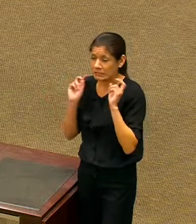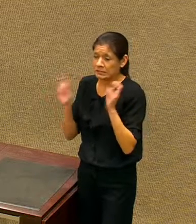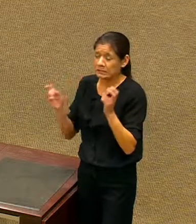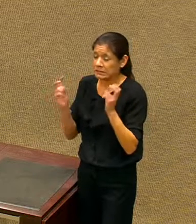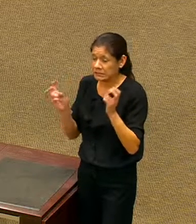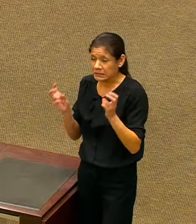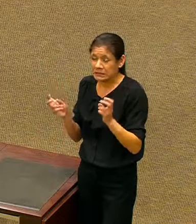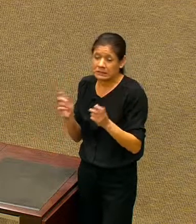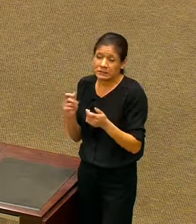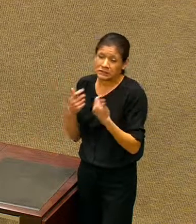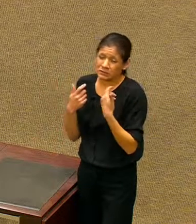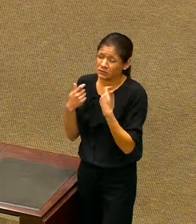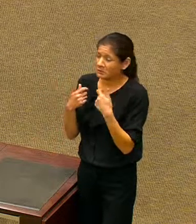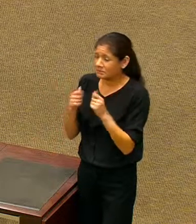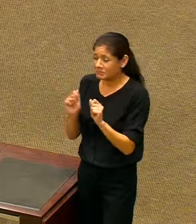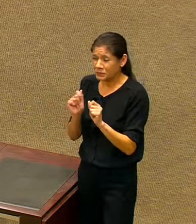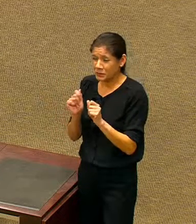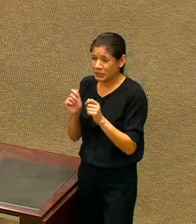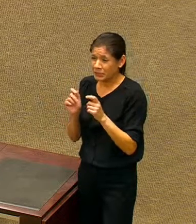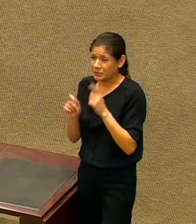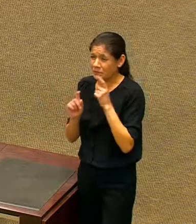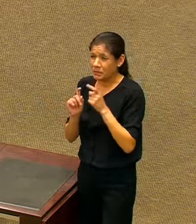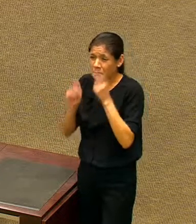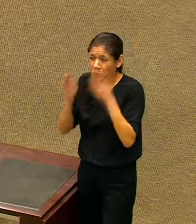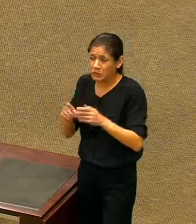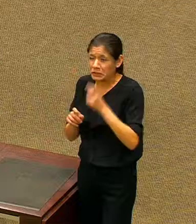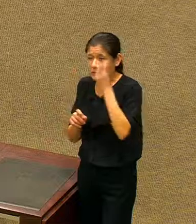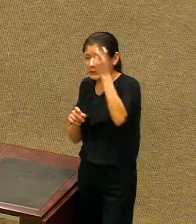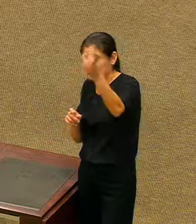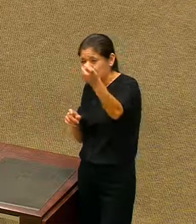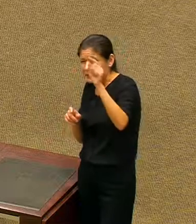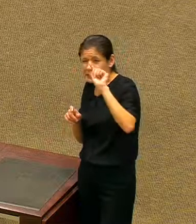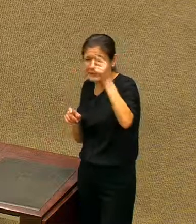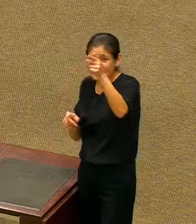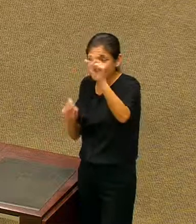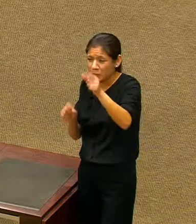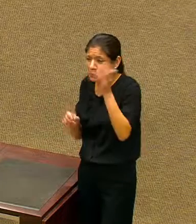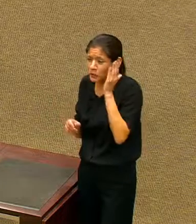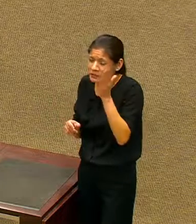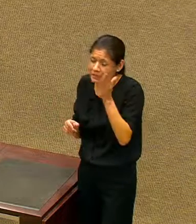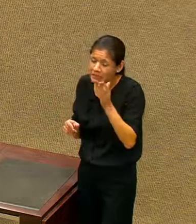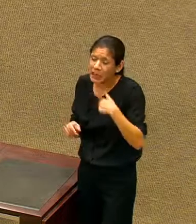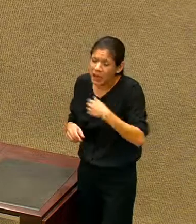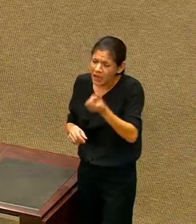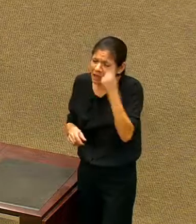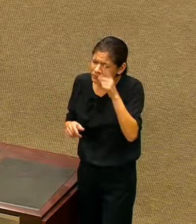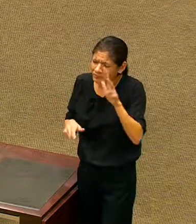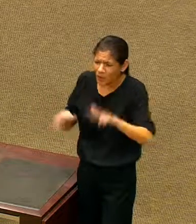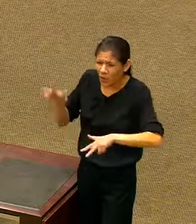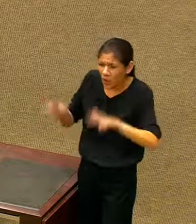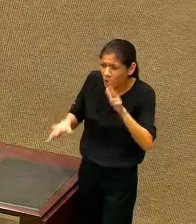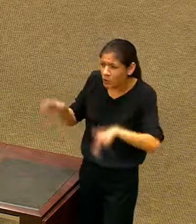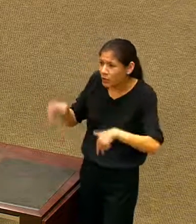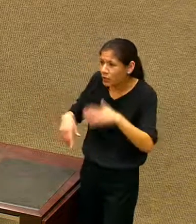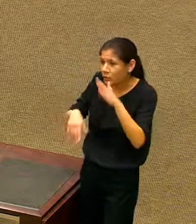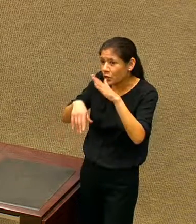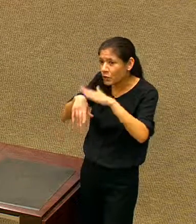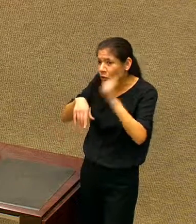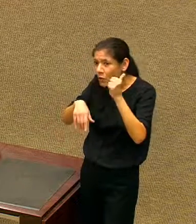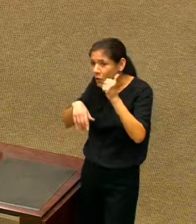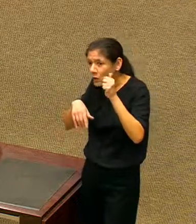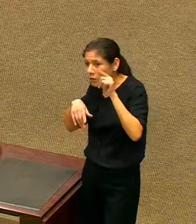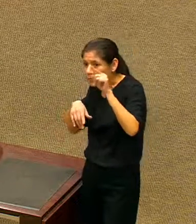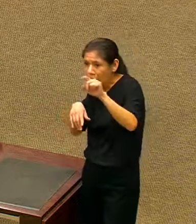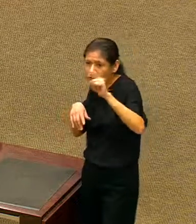to make it that, you know, somebody from up there can present. I understand the awkwardness, especially in a meeting, you're called and you're up there and it's kind